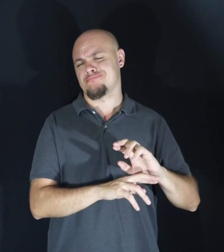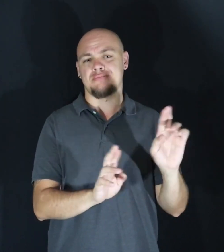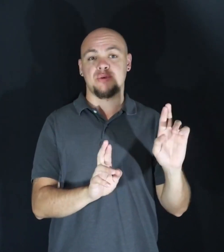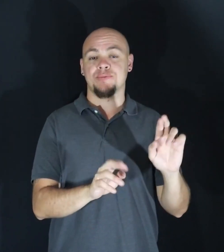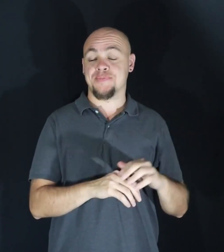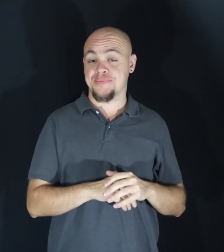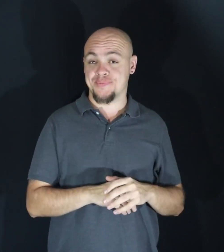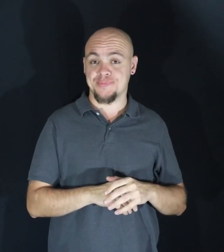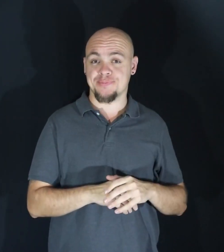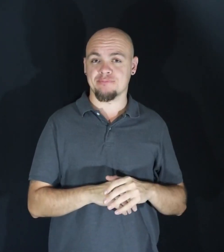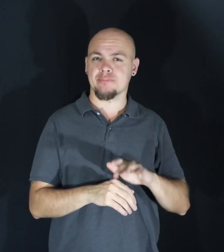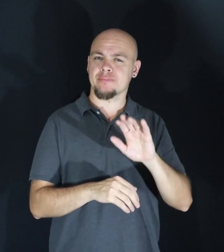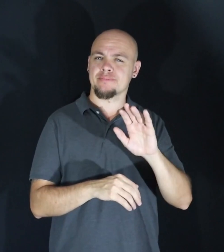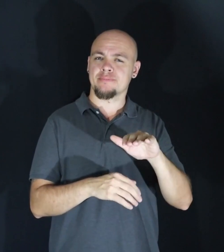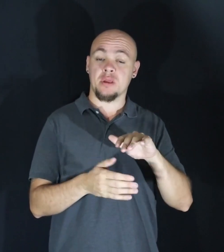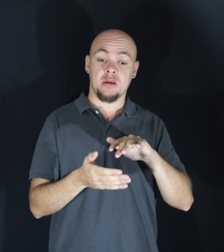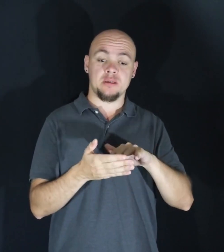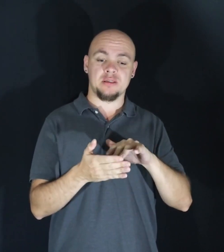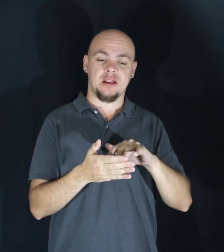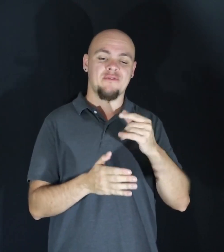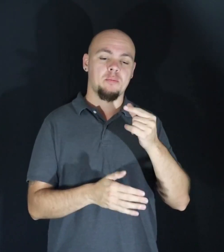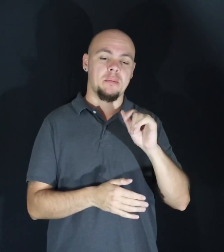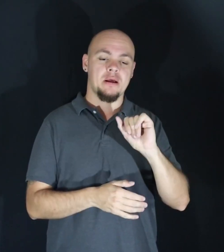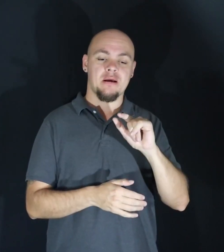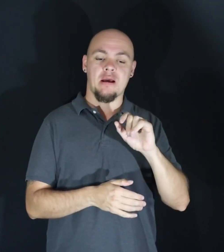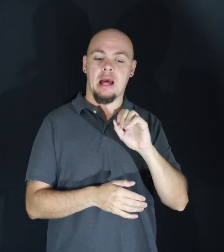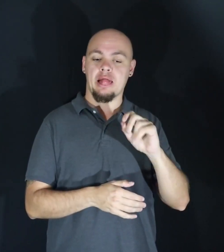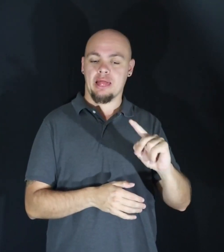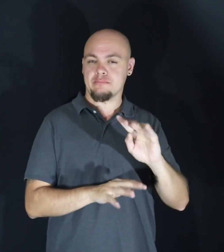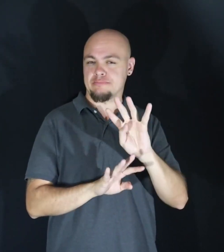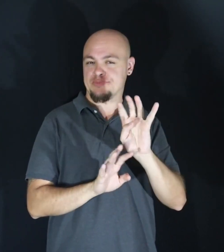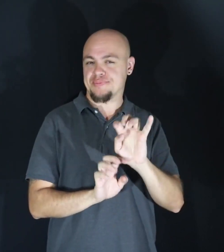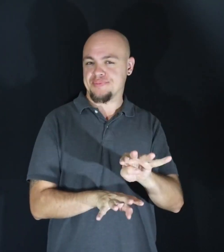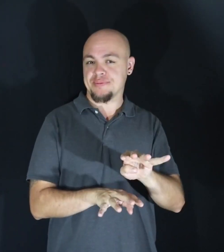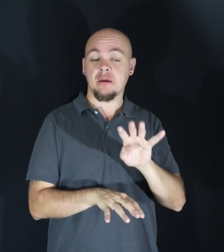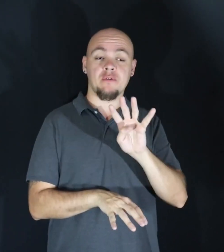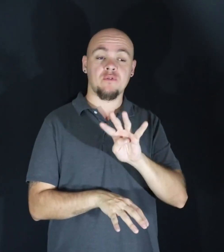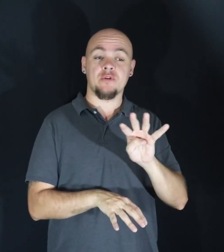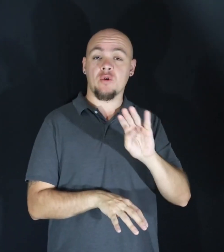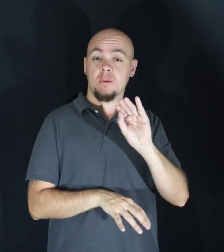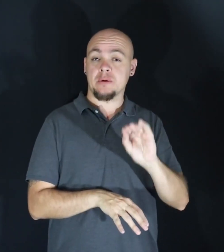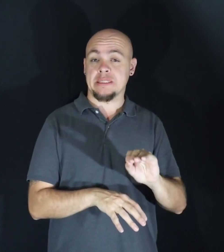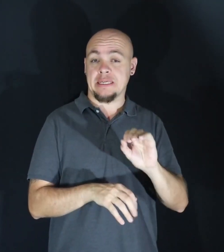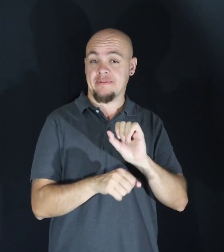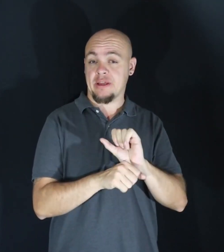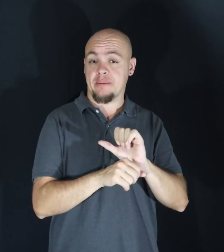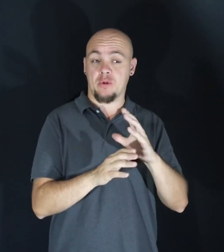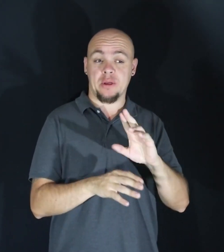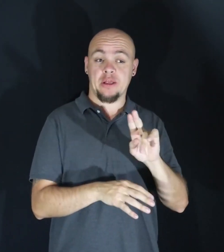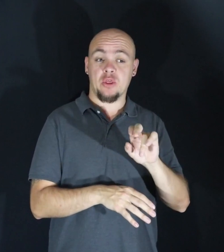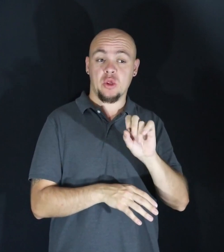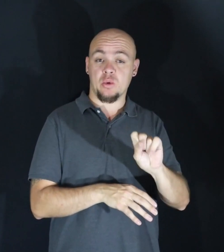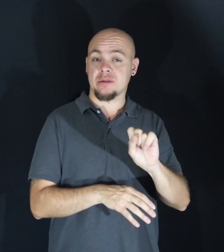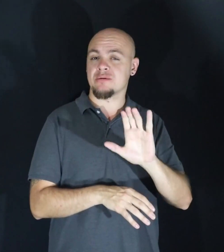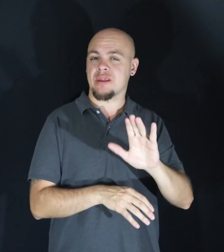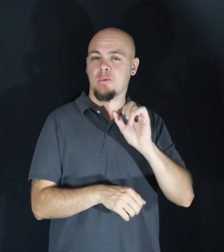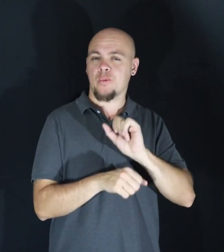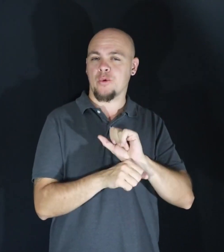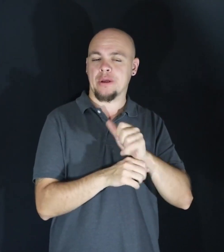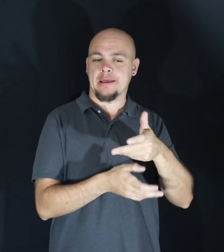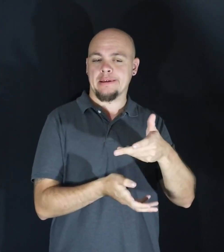According to a study done by Gallup, only 34% of employees in the United States are engaged at